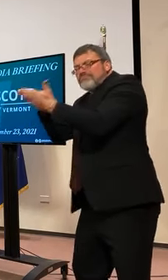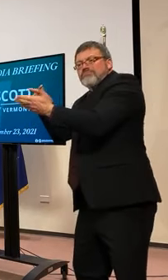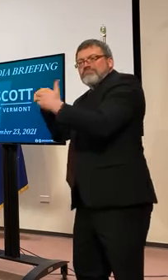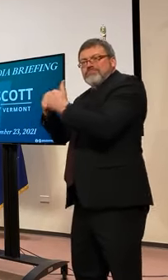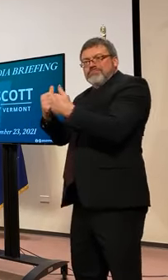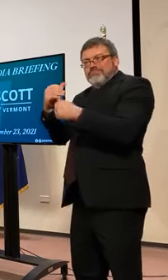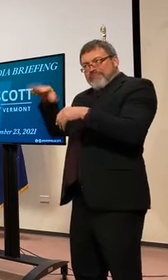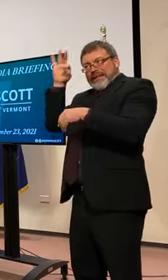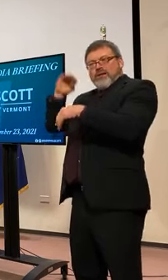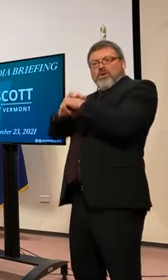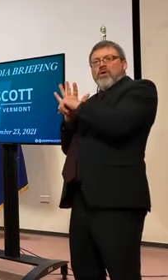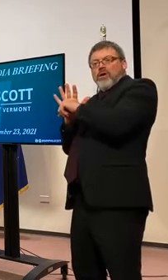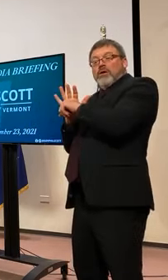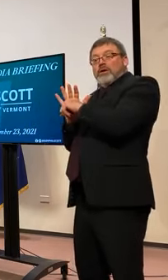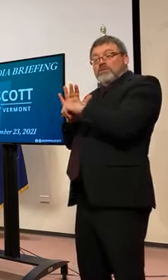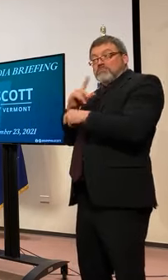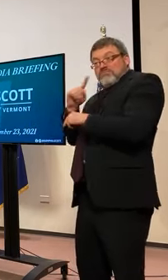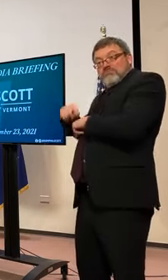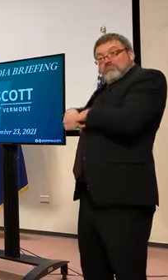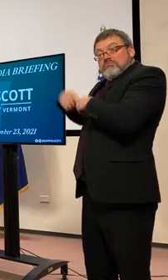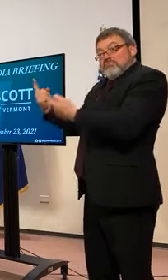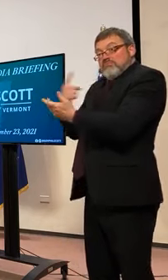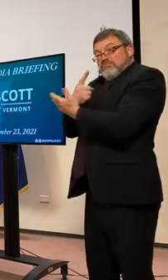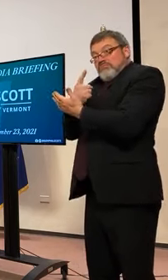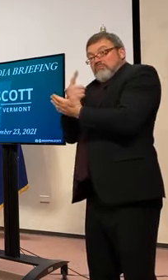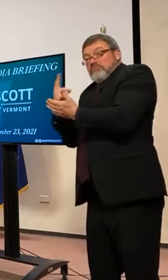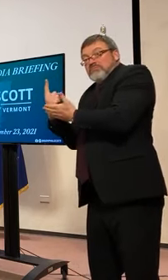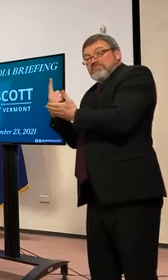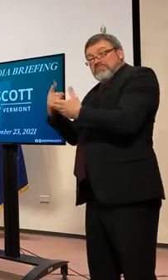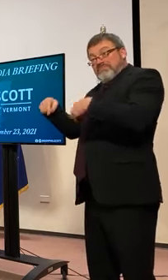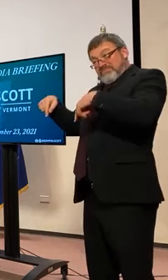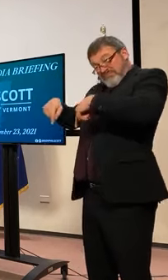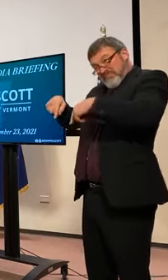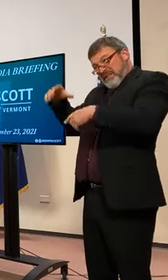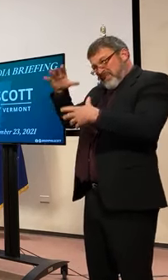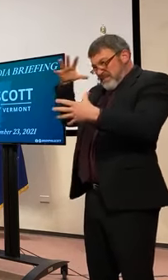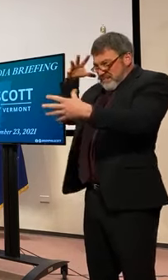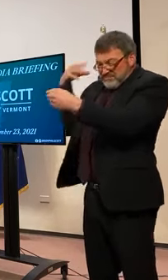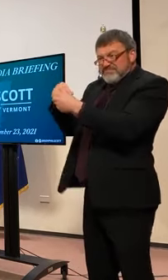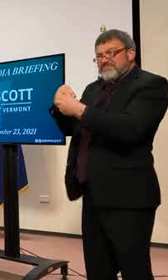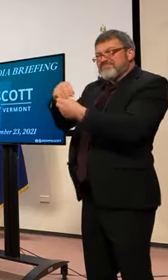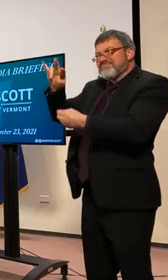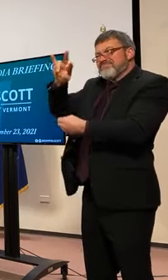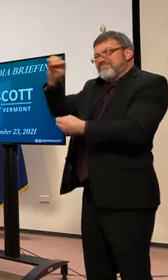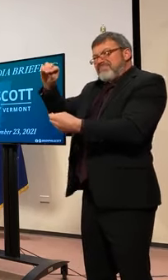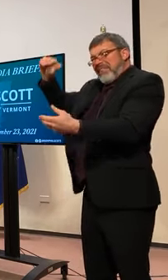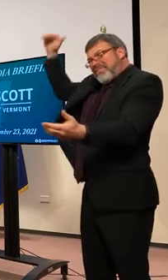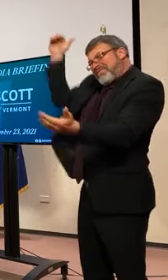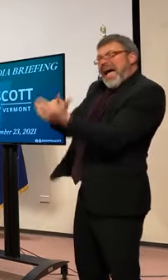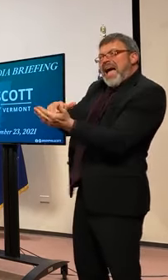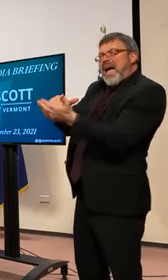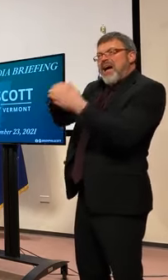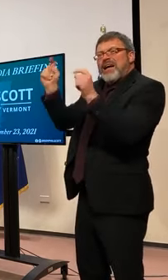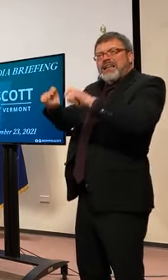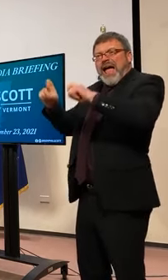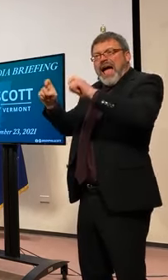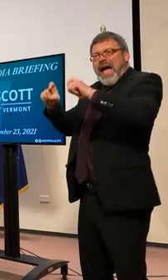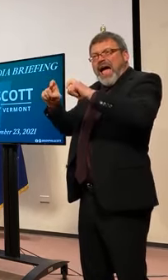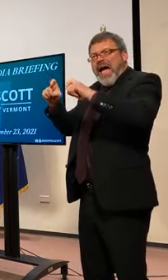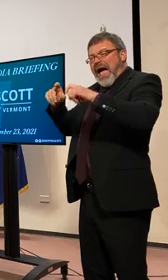week, we conducted 69,000 tests. That's over 10% of our